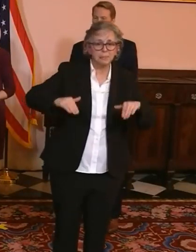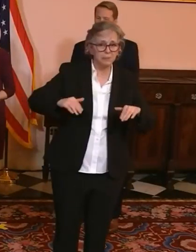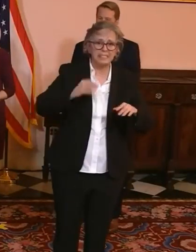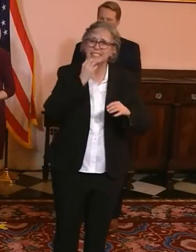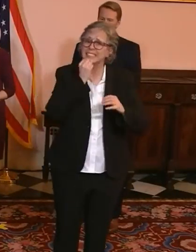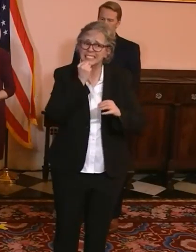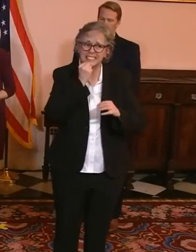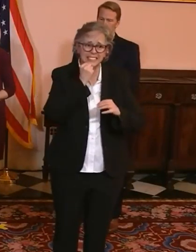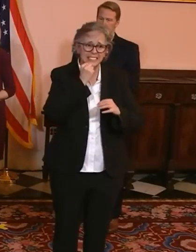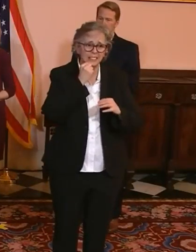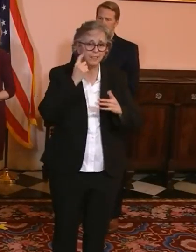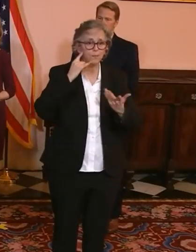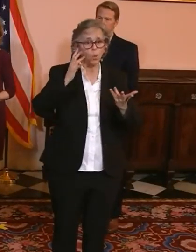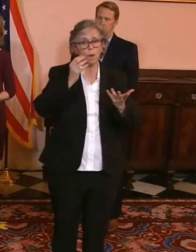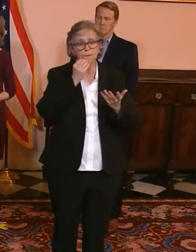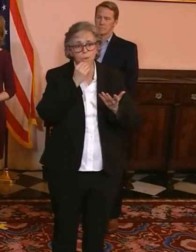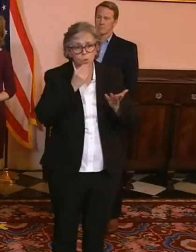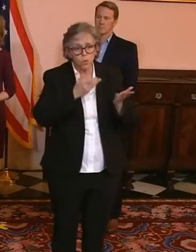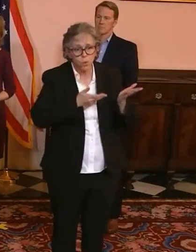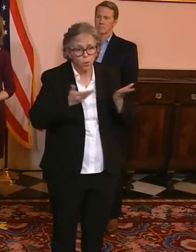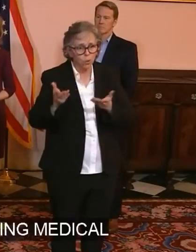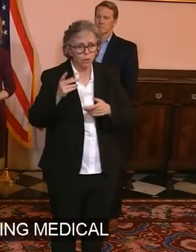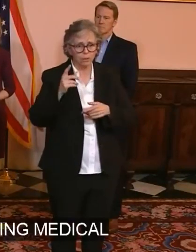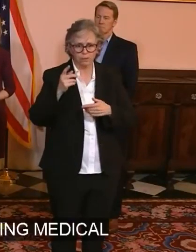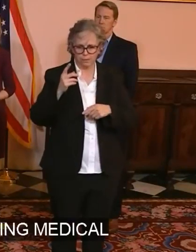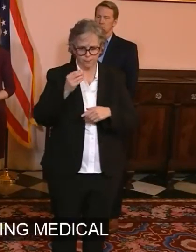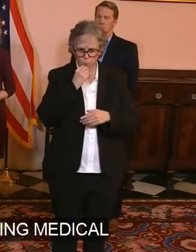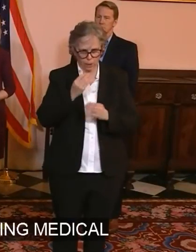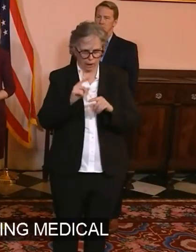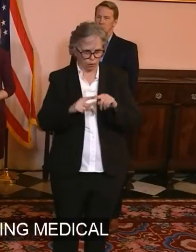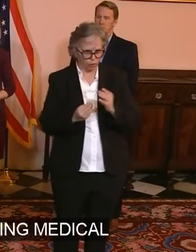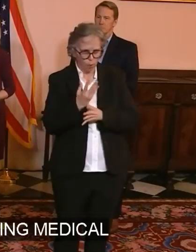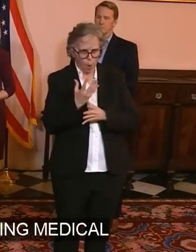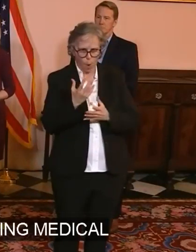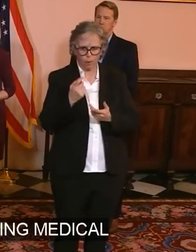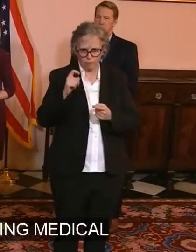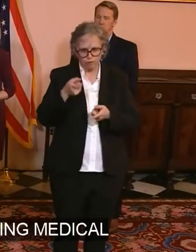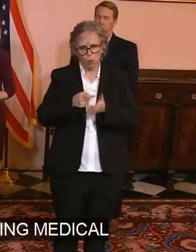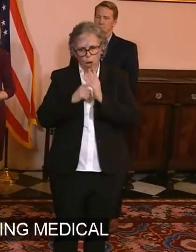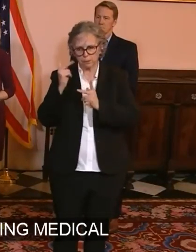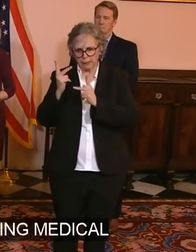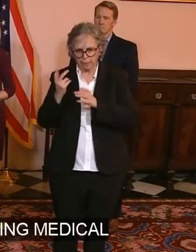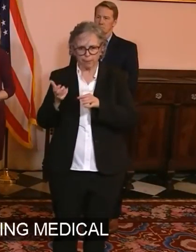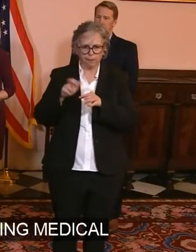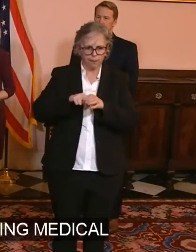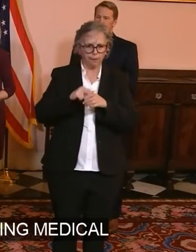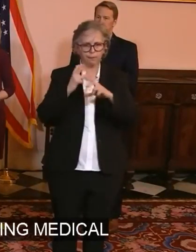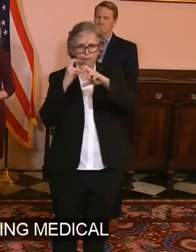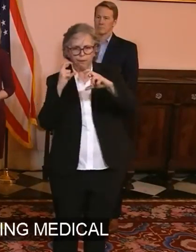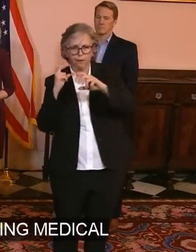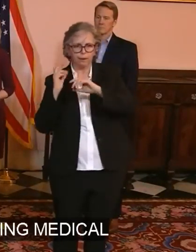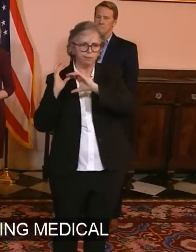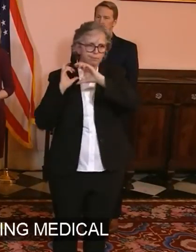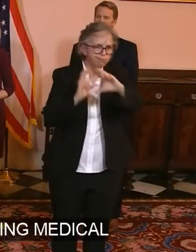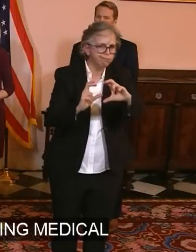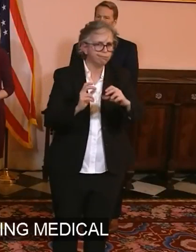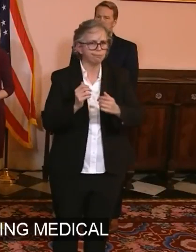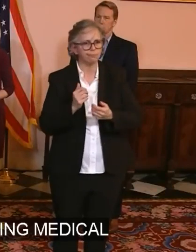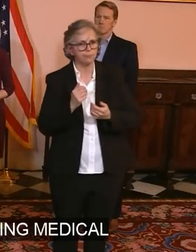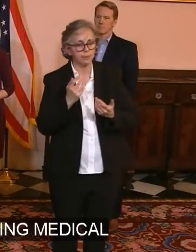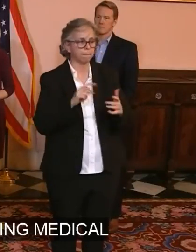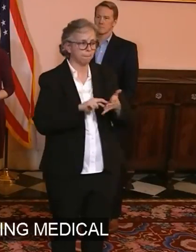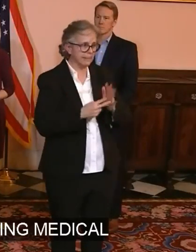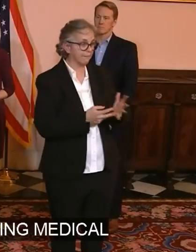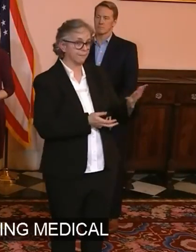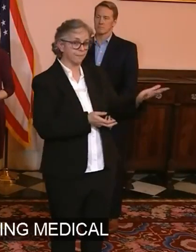medical supplies. Therefore, 5 of these facilities will remain open to issue commercial